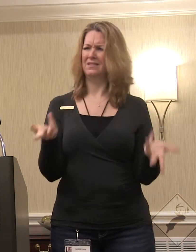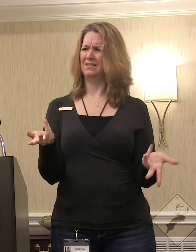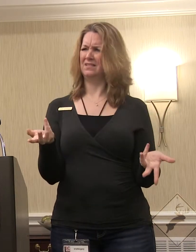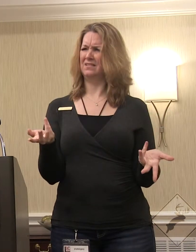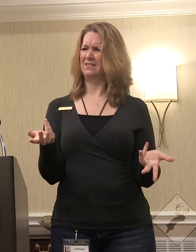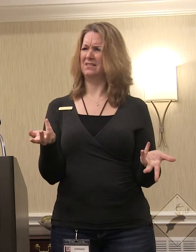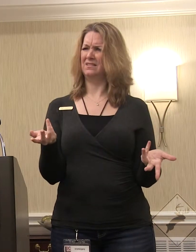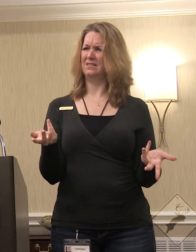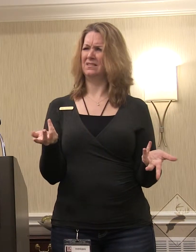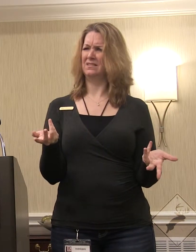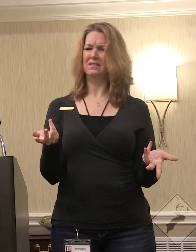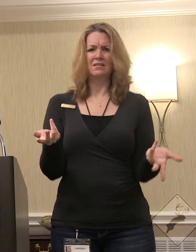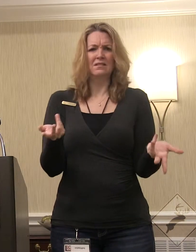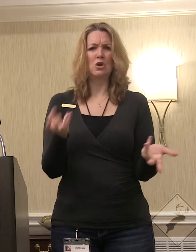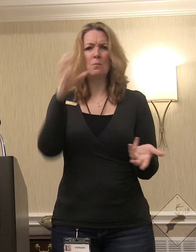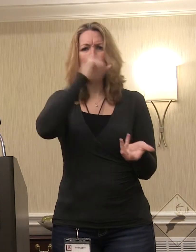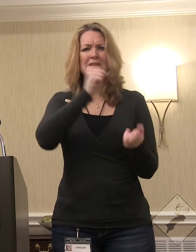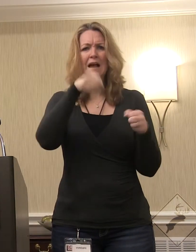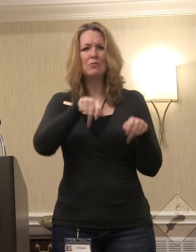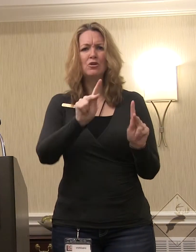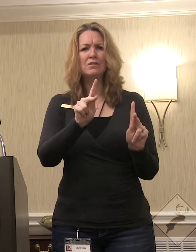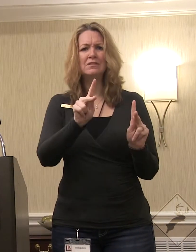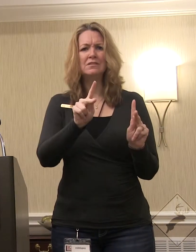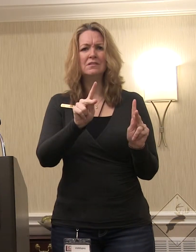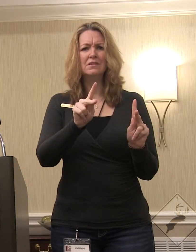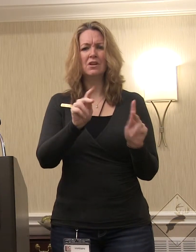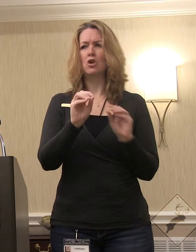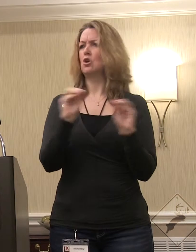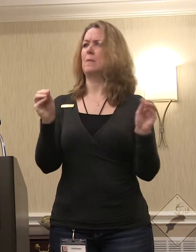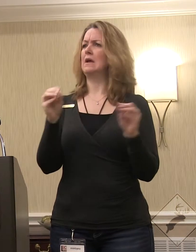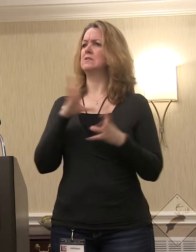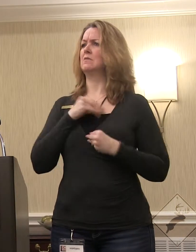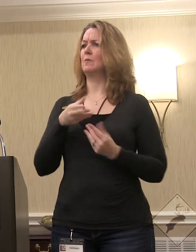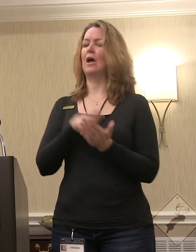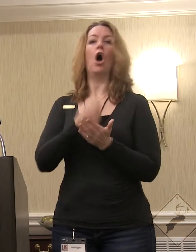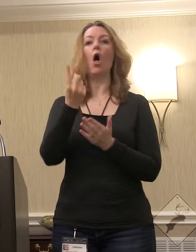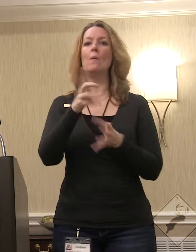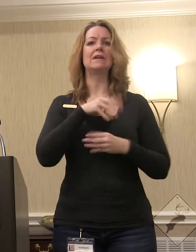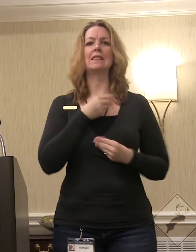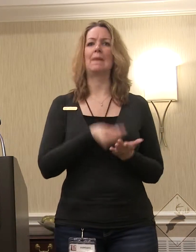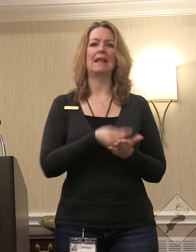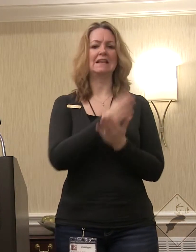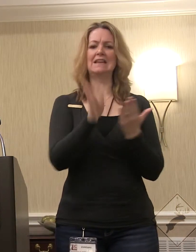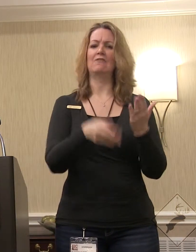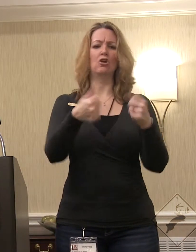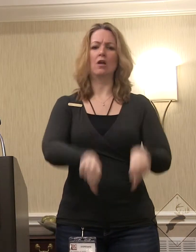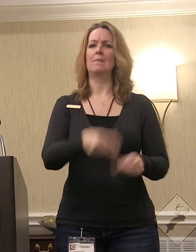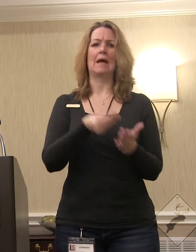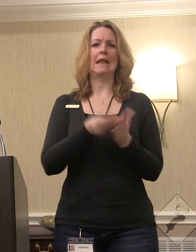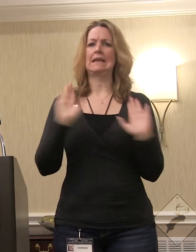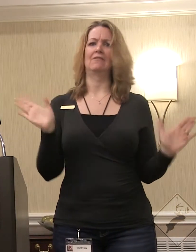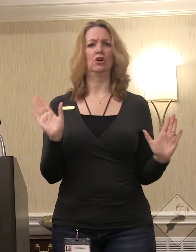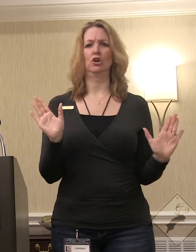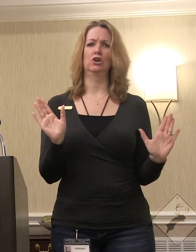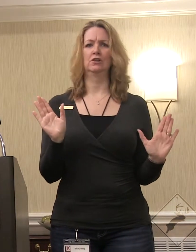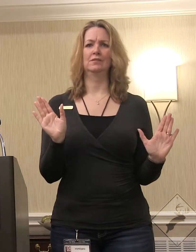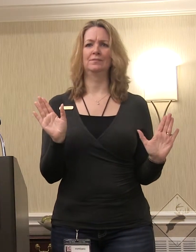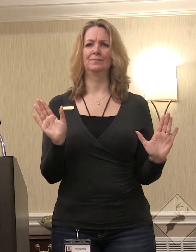opportunities? No, we don't have anybody to take your money. No, you always take money. Never turn down money.